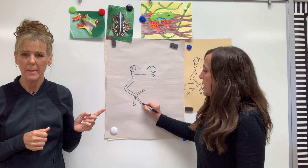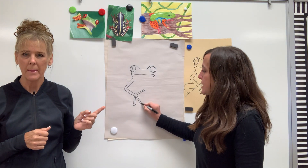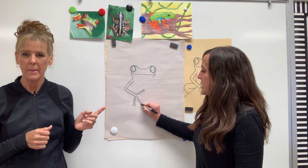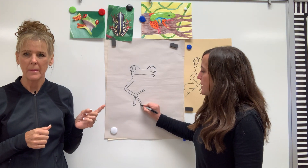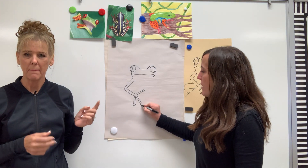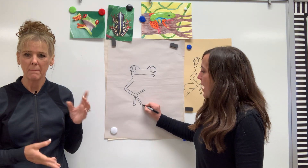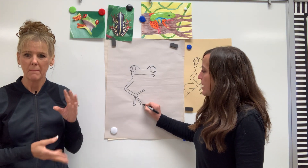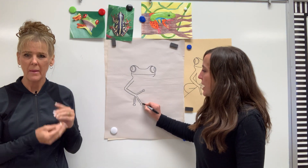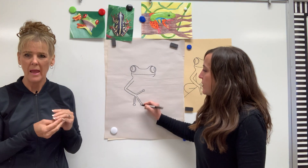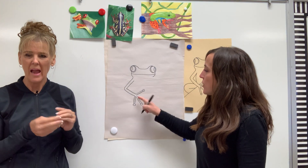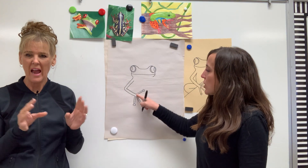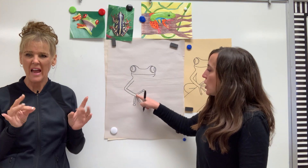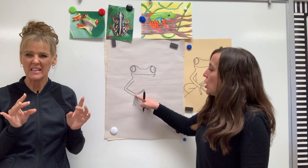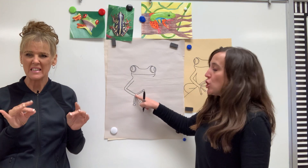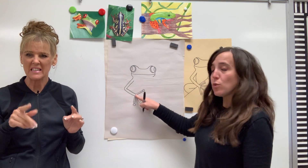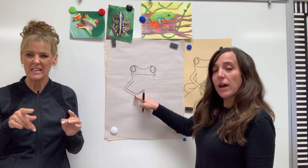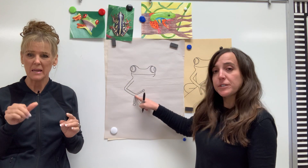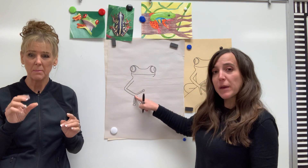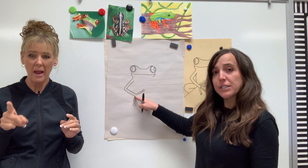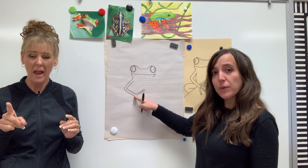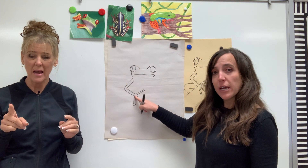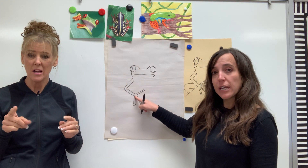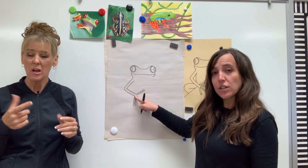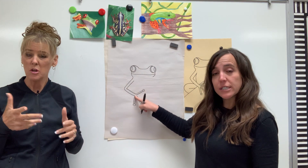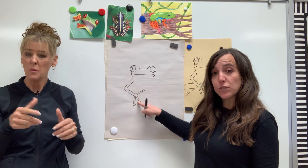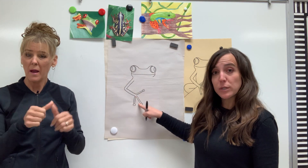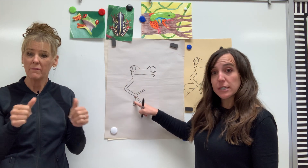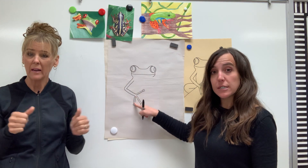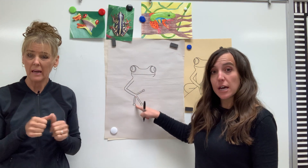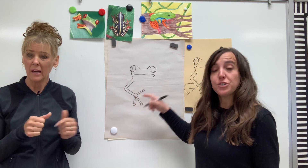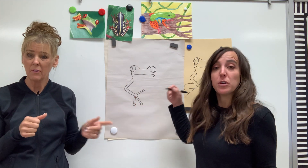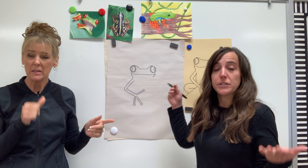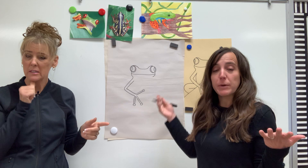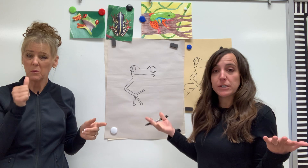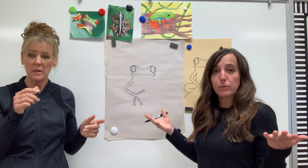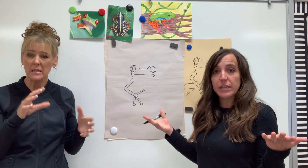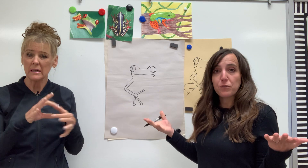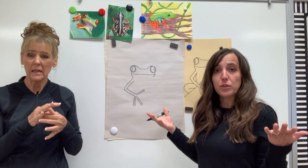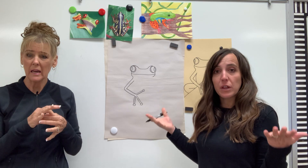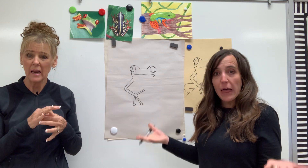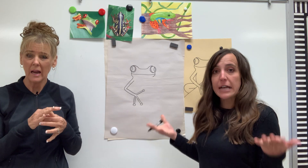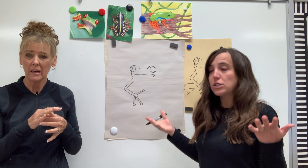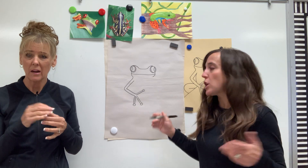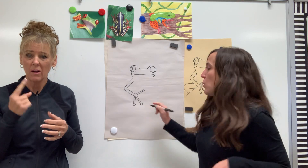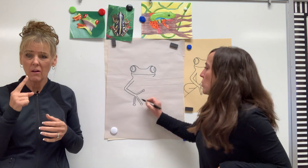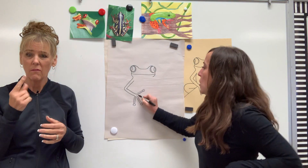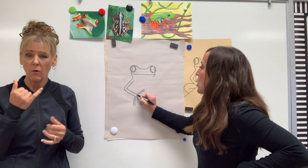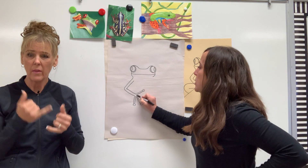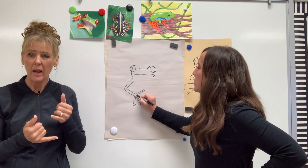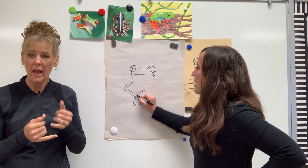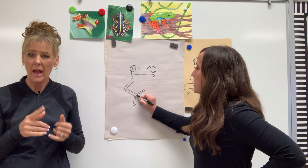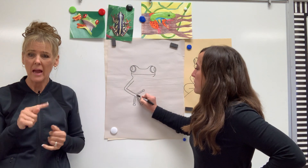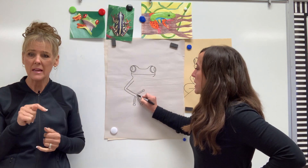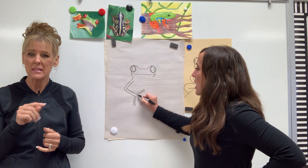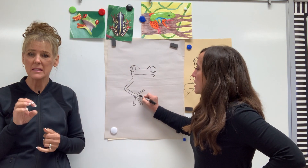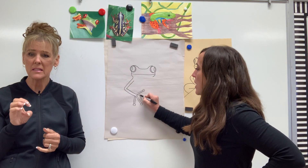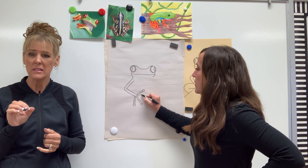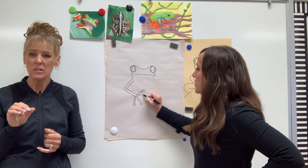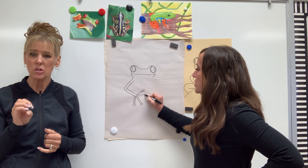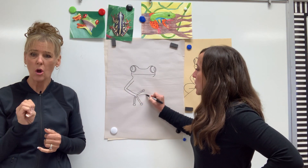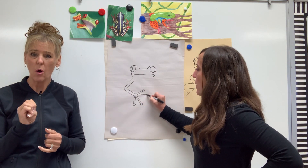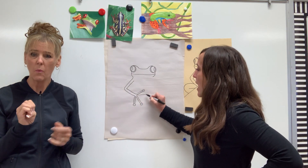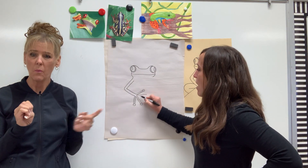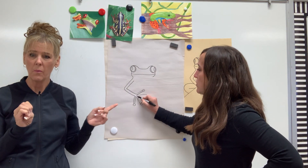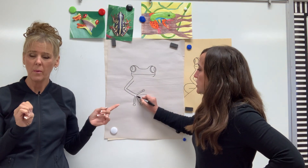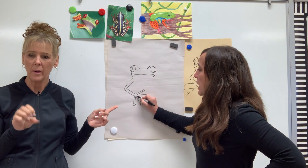And add that sticky pad. And then look, you have space right here since we didn't touch. You have space right there for the last toe. So I'm gonna make